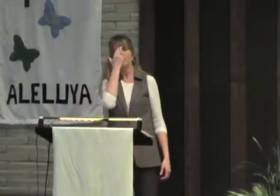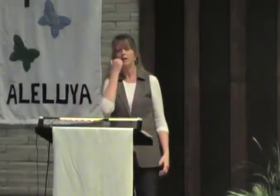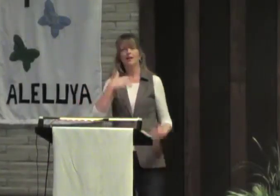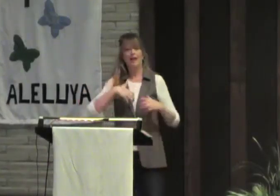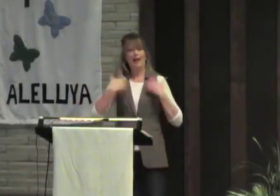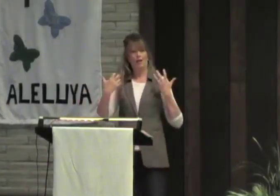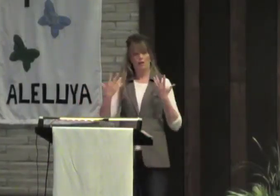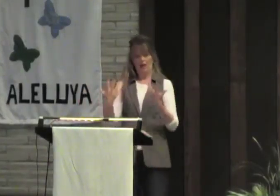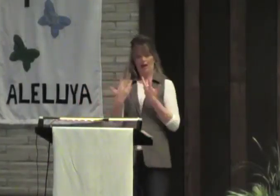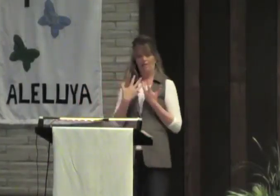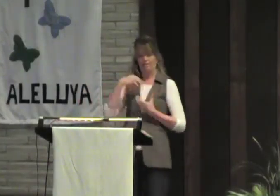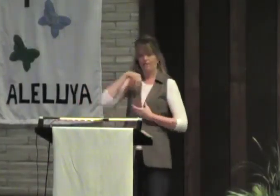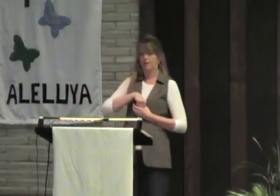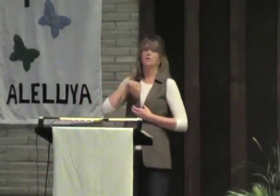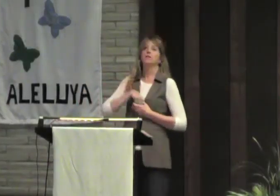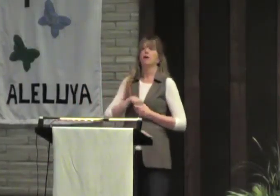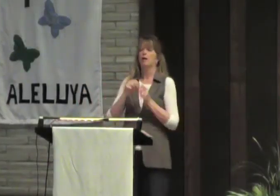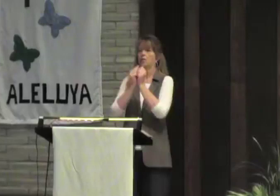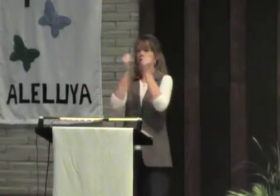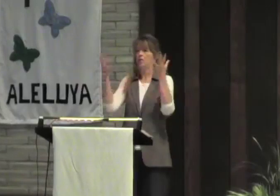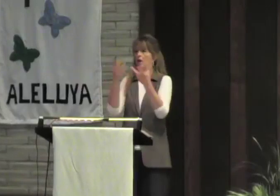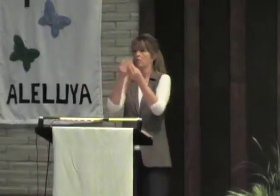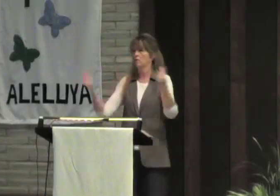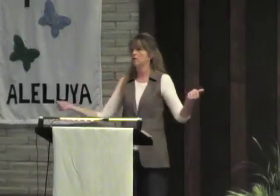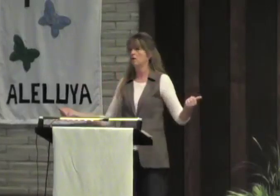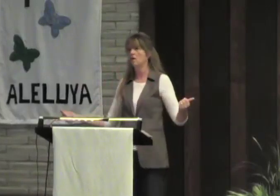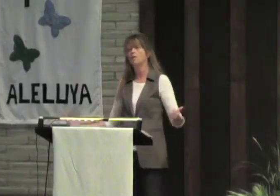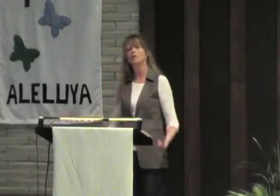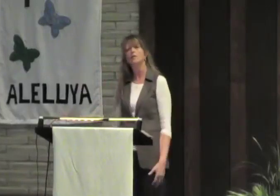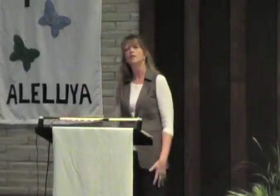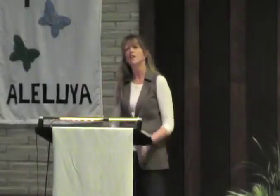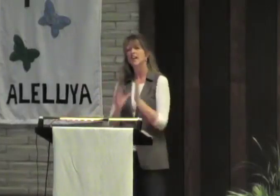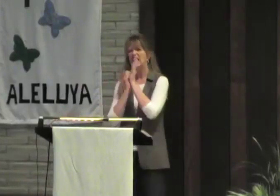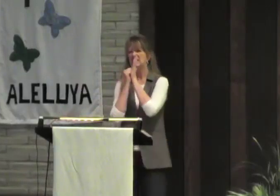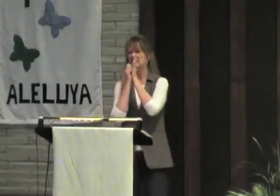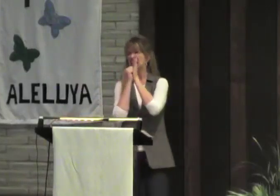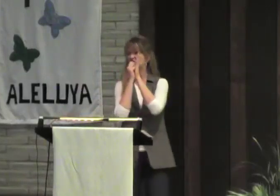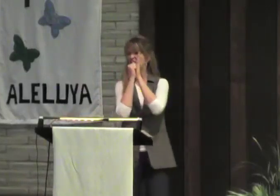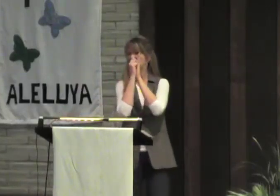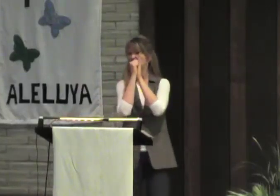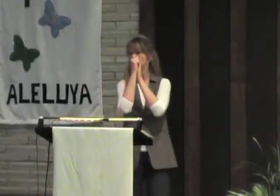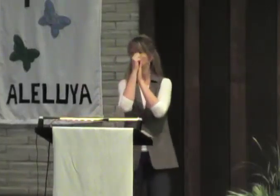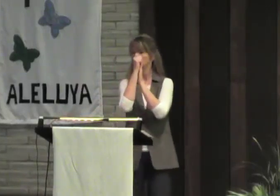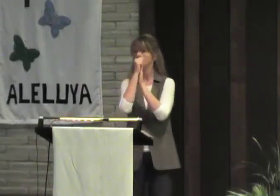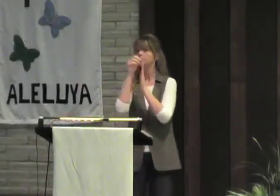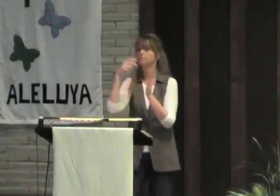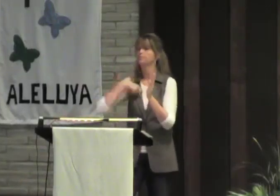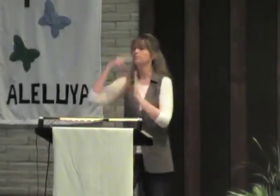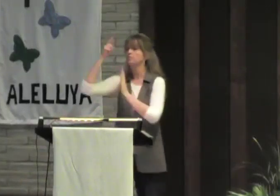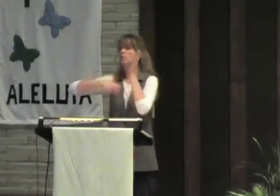Anger is not funny if it's left inside without any resolve. It just eats away at you.